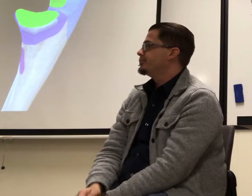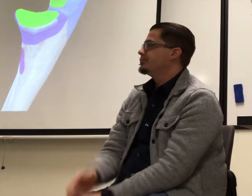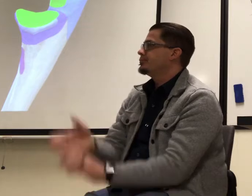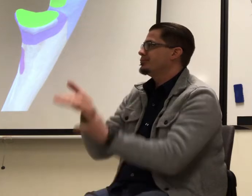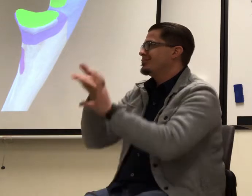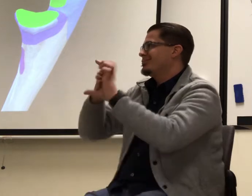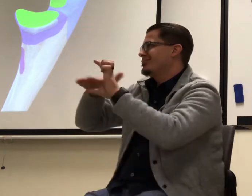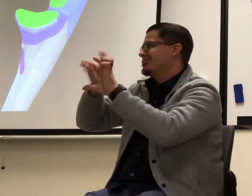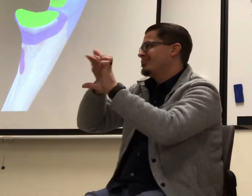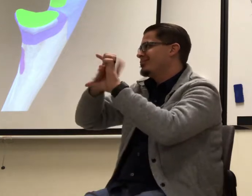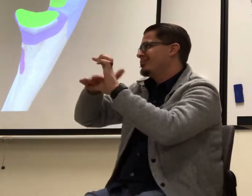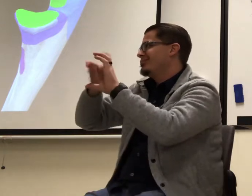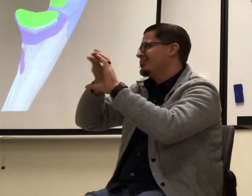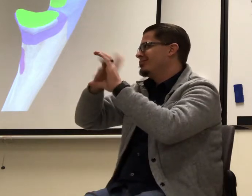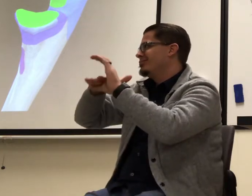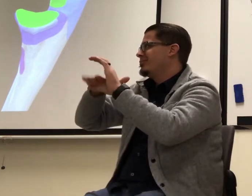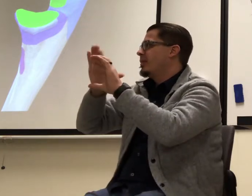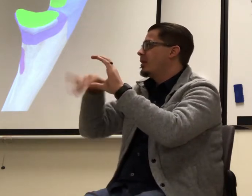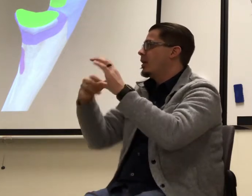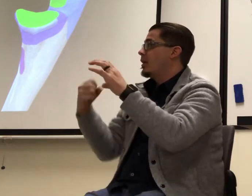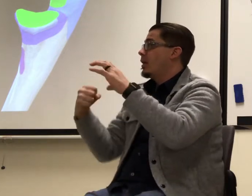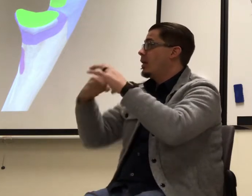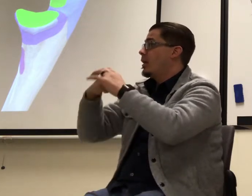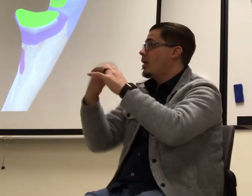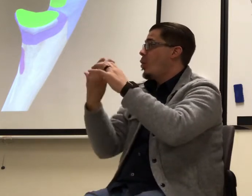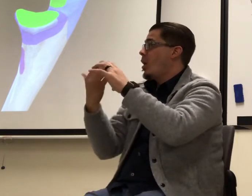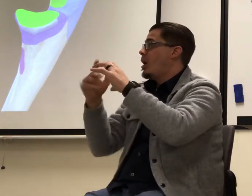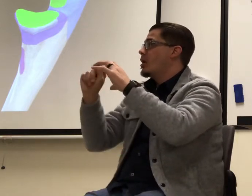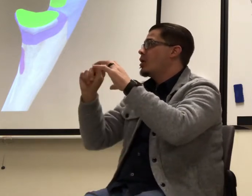And that fits the trochlea.